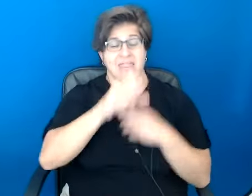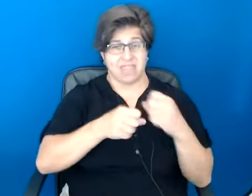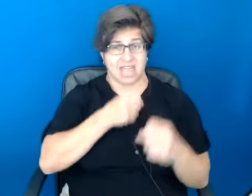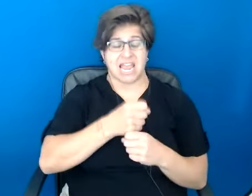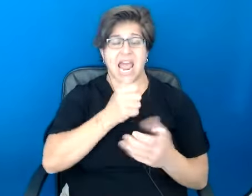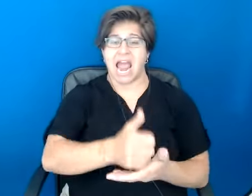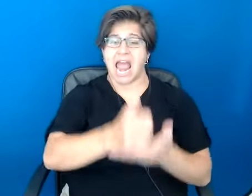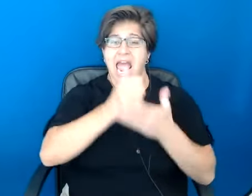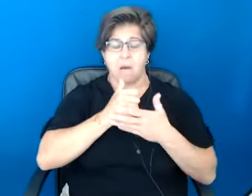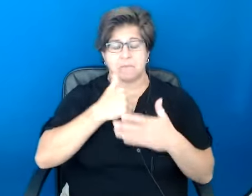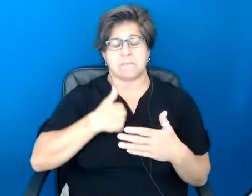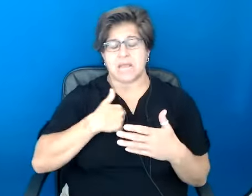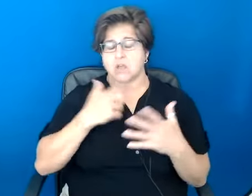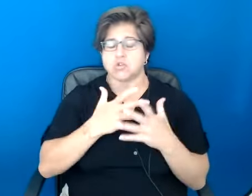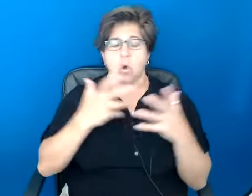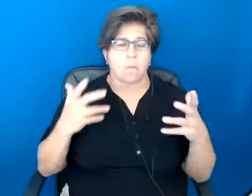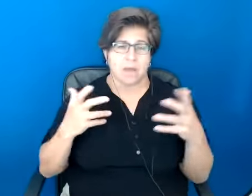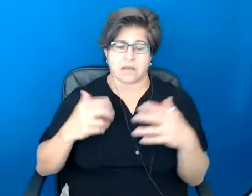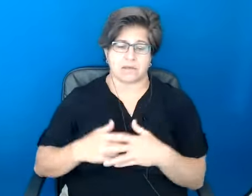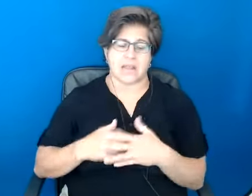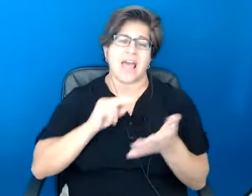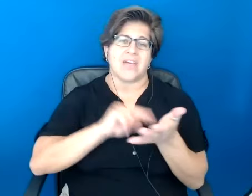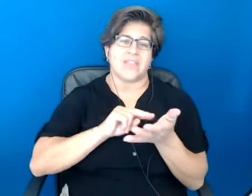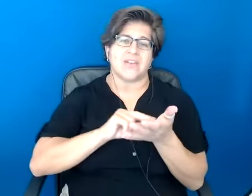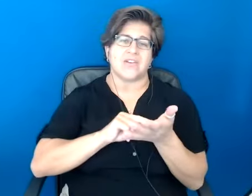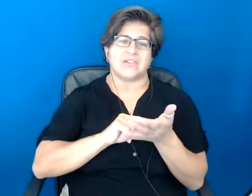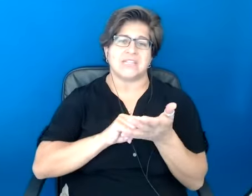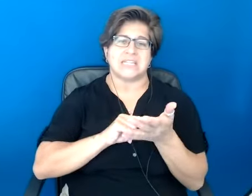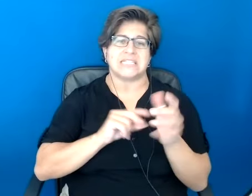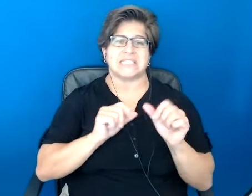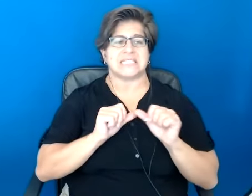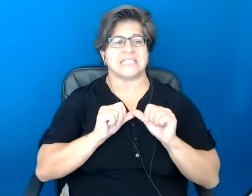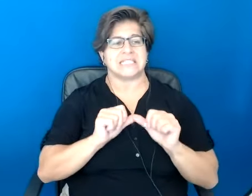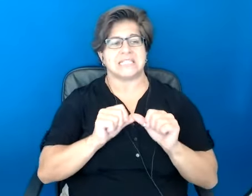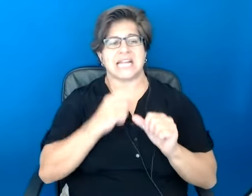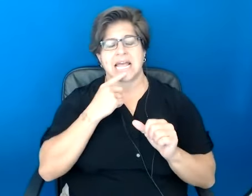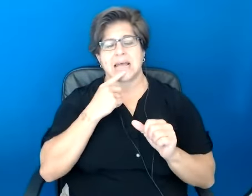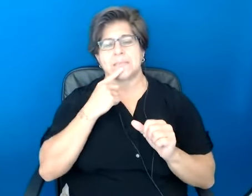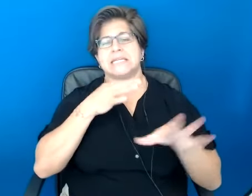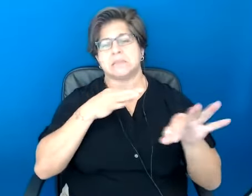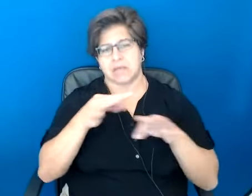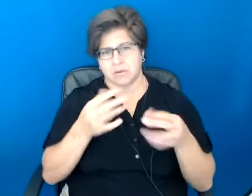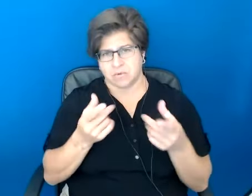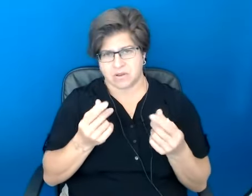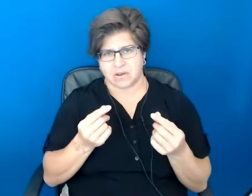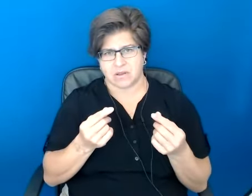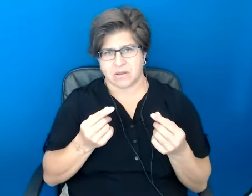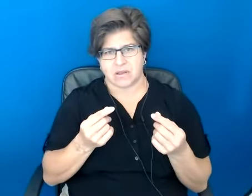There was nothing on him. But, you know, his recovery and his programme in that year helped me